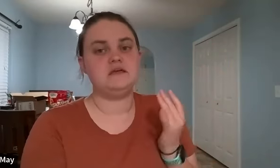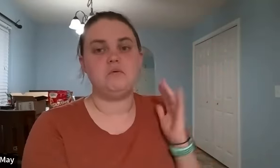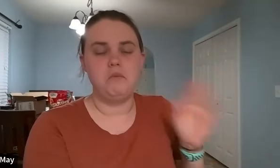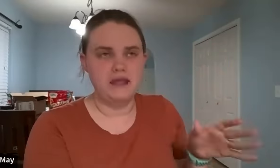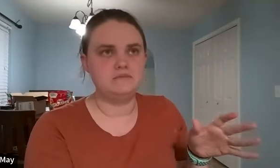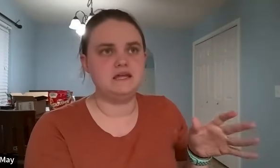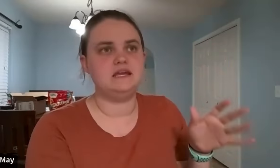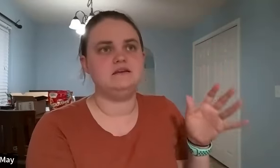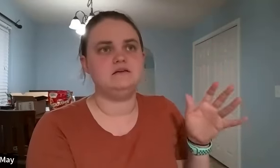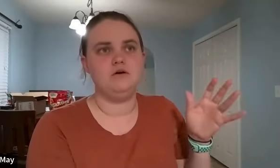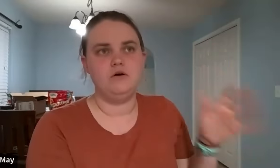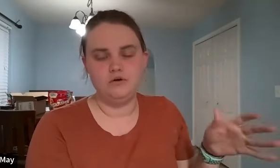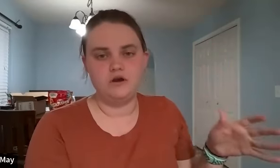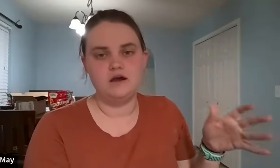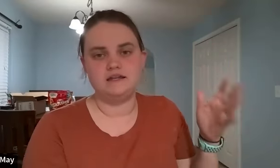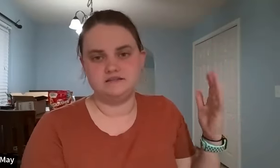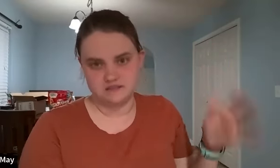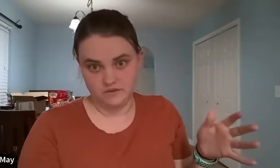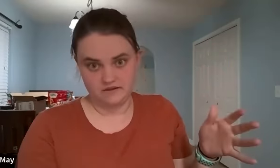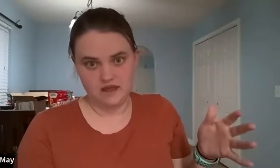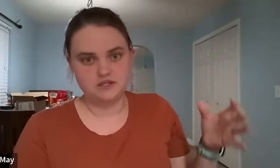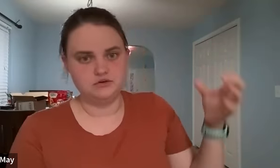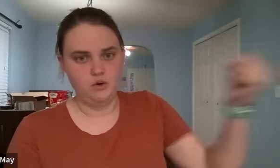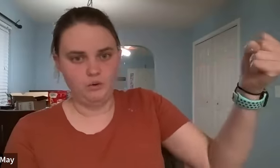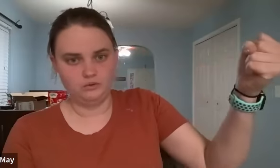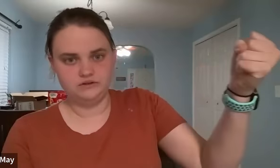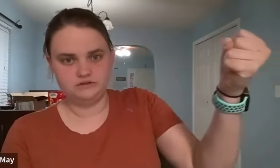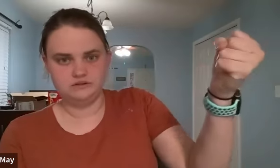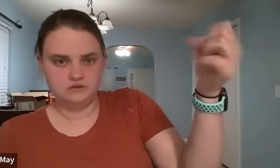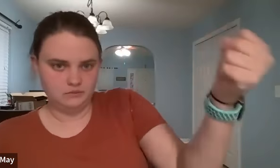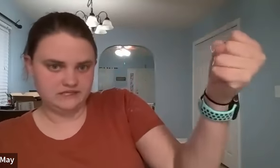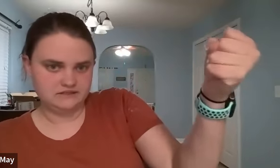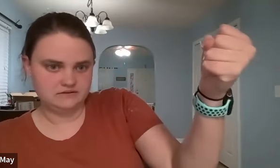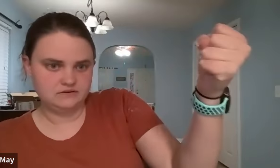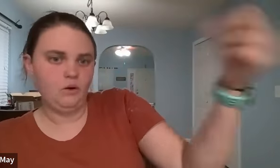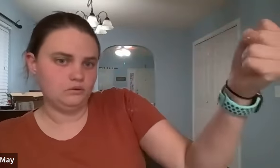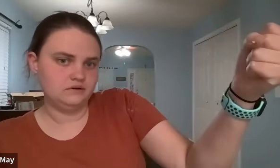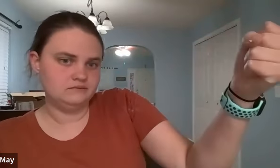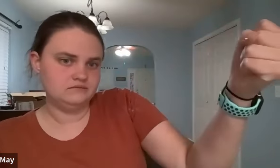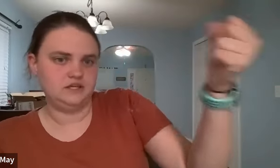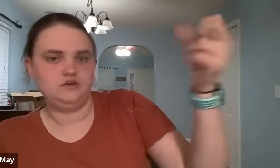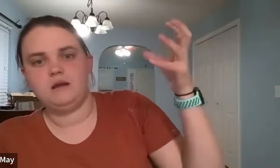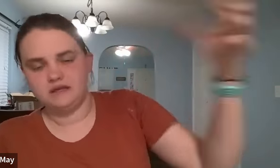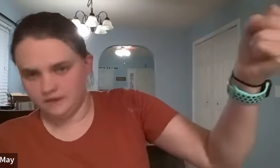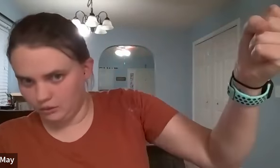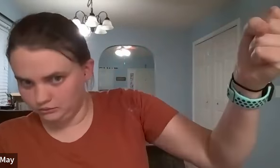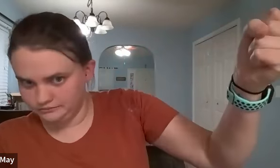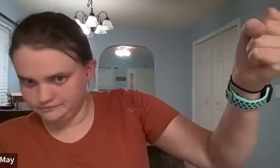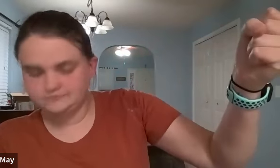like, wait a minute, hold on, something like that, you go hold, wait, hold. Like you grab it, like hold.